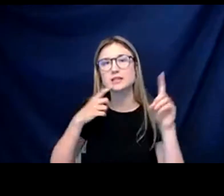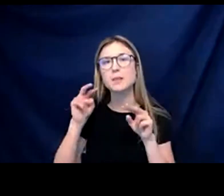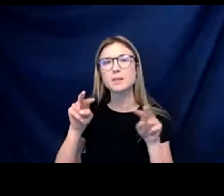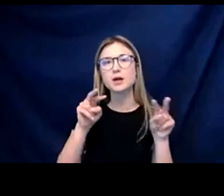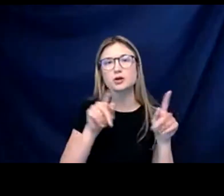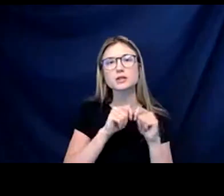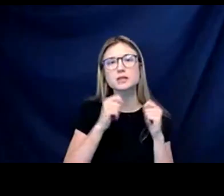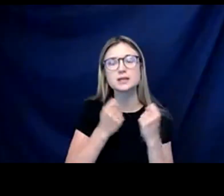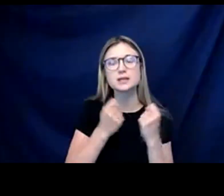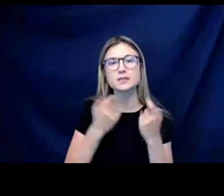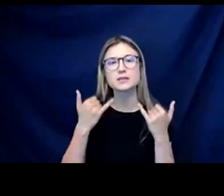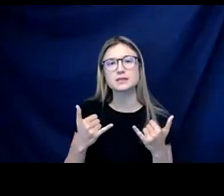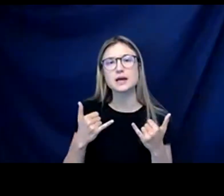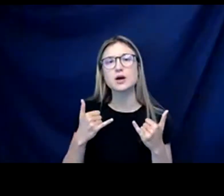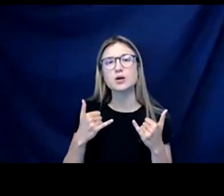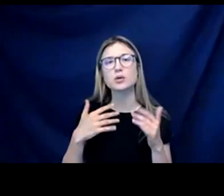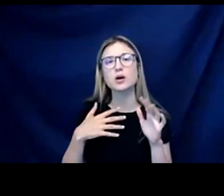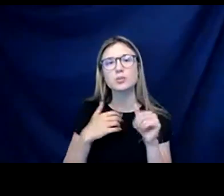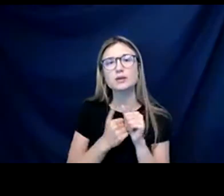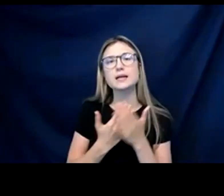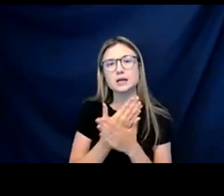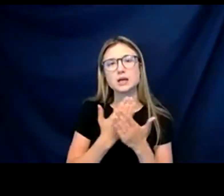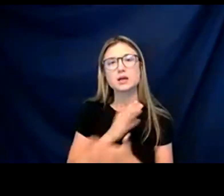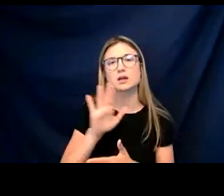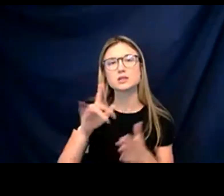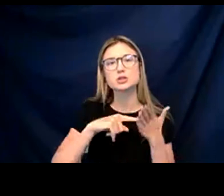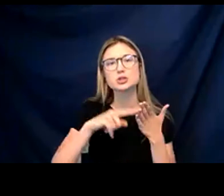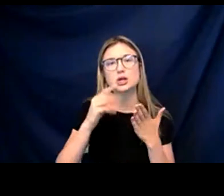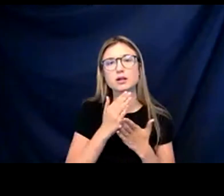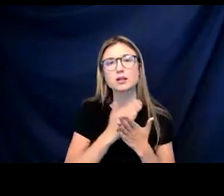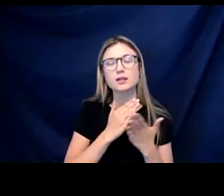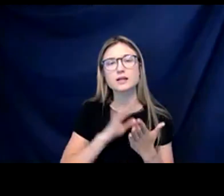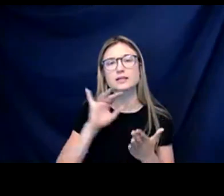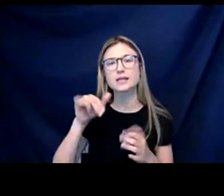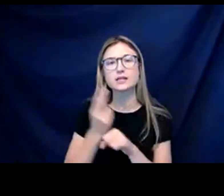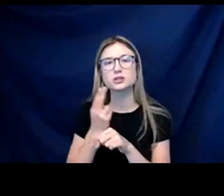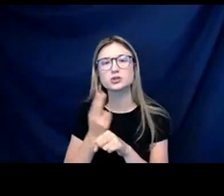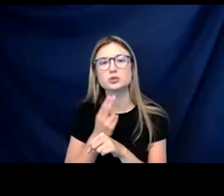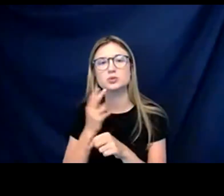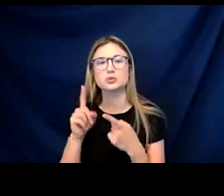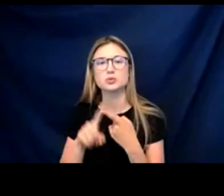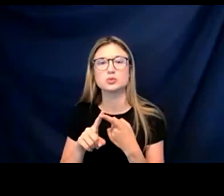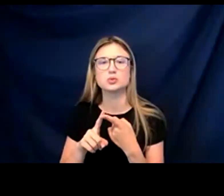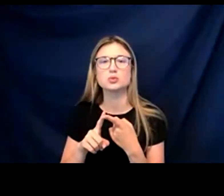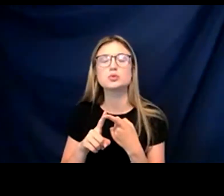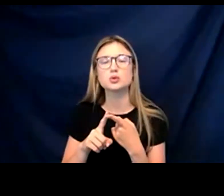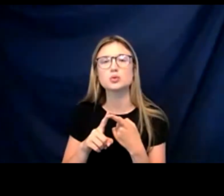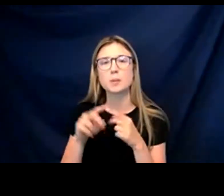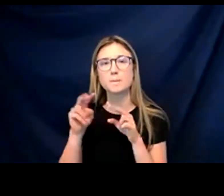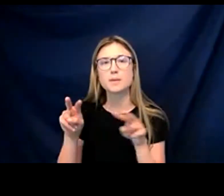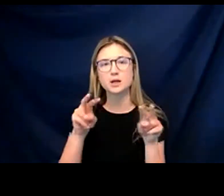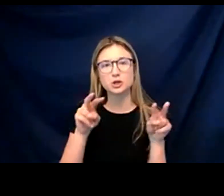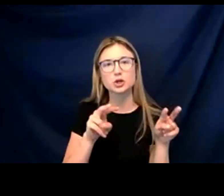its monitoring checklists, which will be used to utilize the monitoring and implementation of